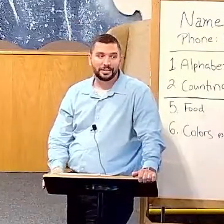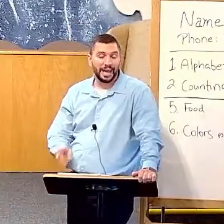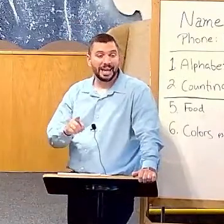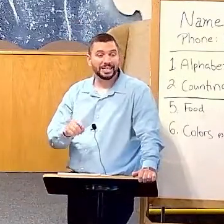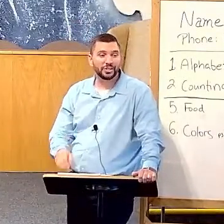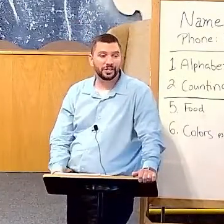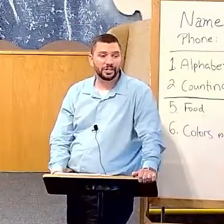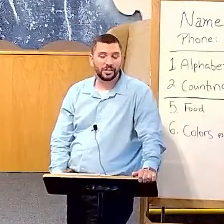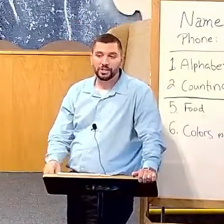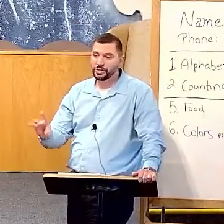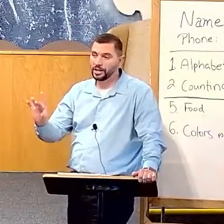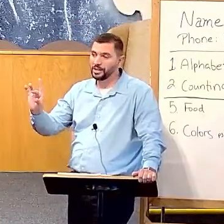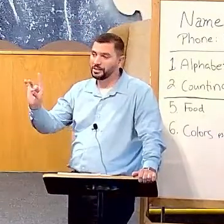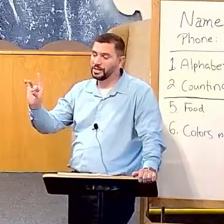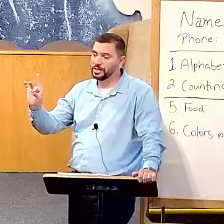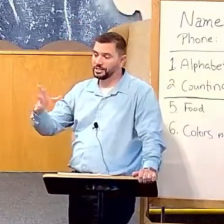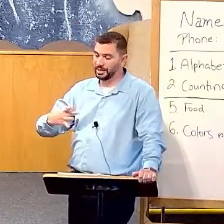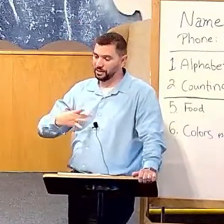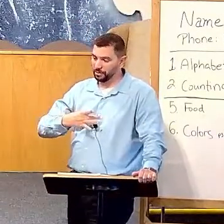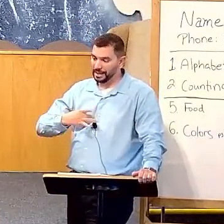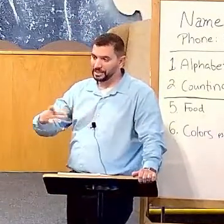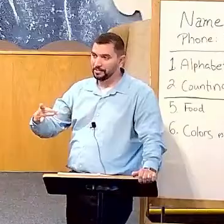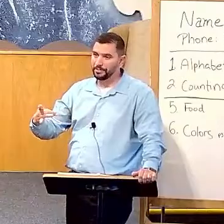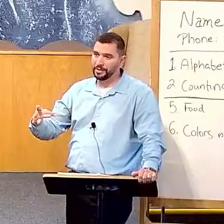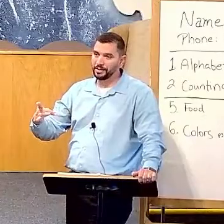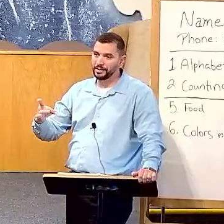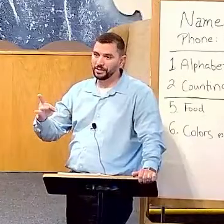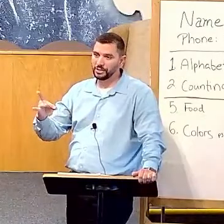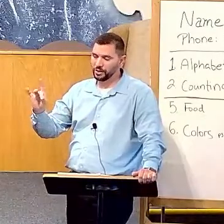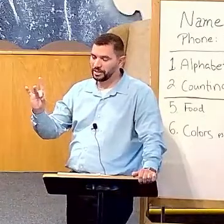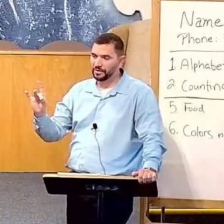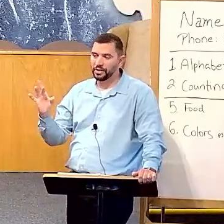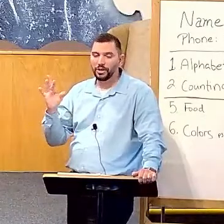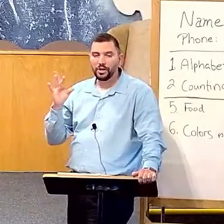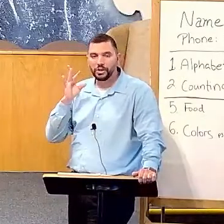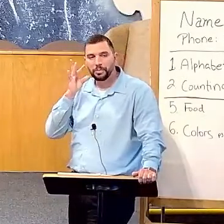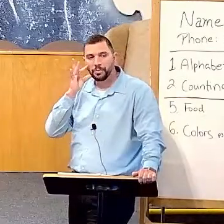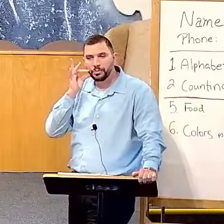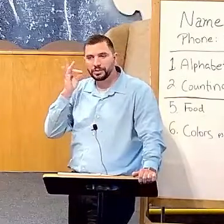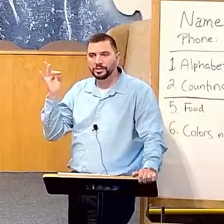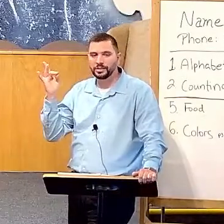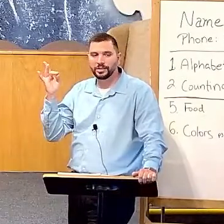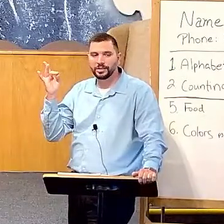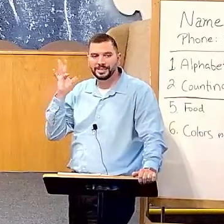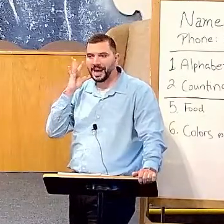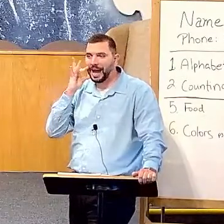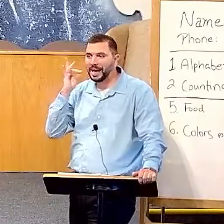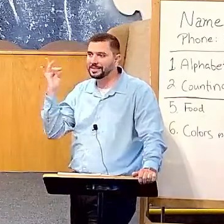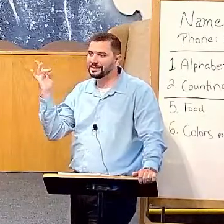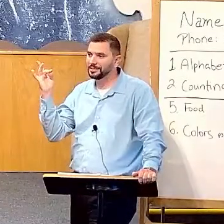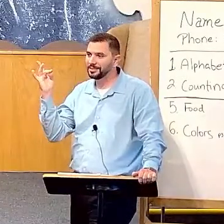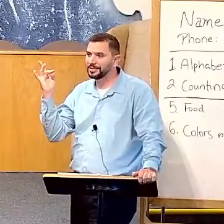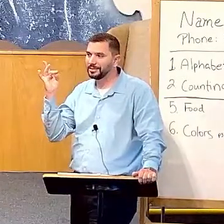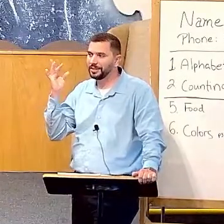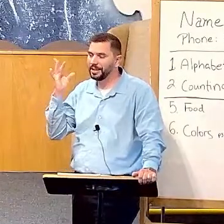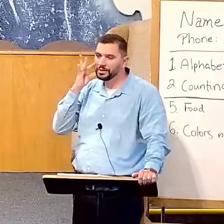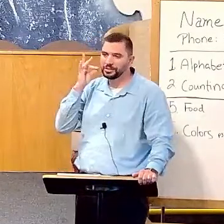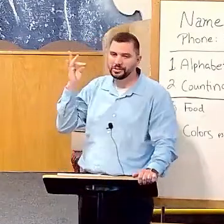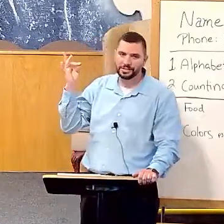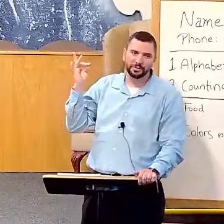Cat. So you got, just like you like something, just your index finger, you're going to pull the whisker. That's cat. They have whiskers. That's what they're known